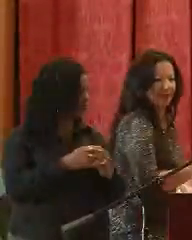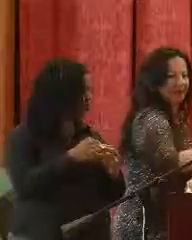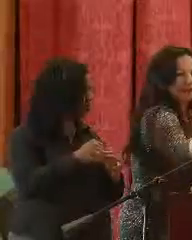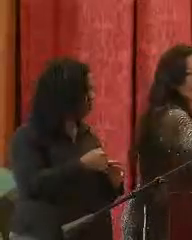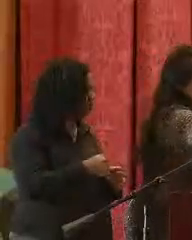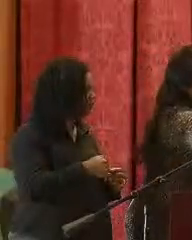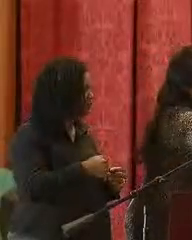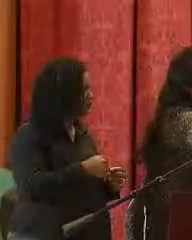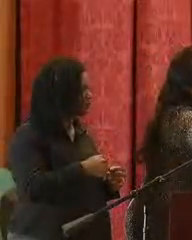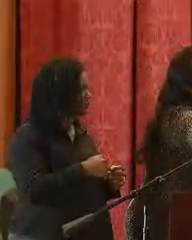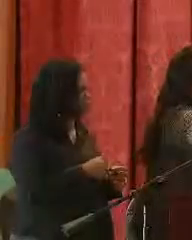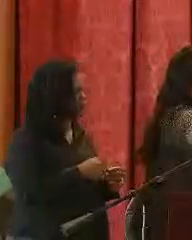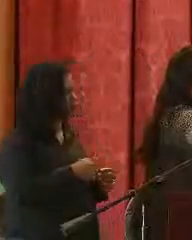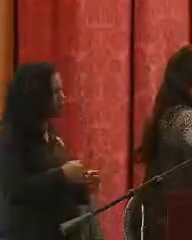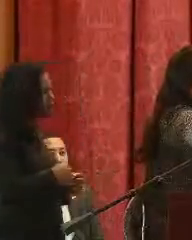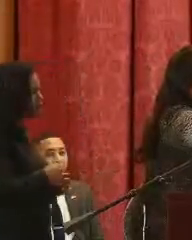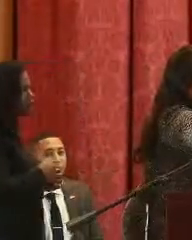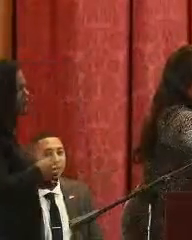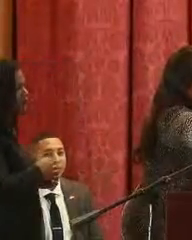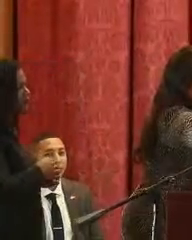out the card.